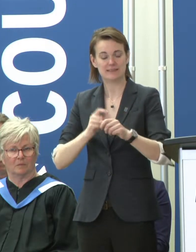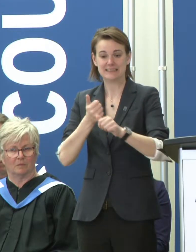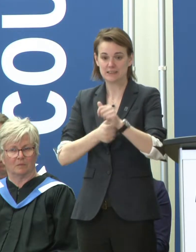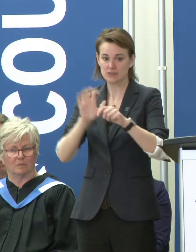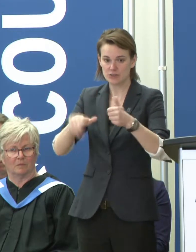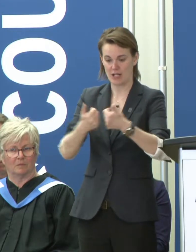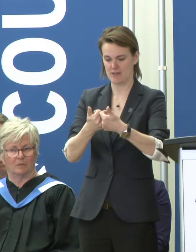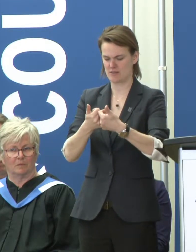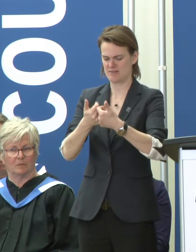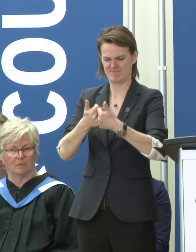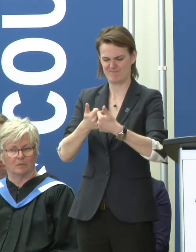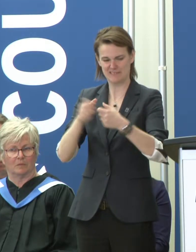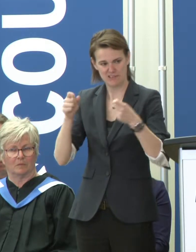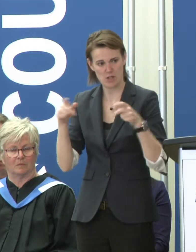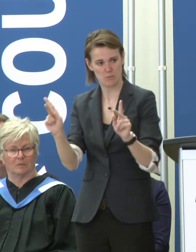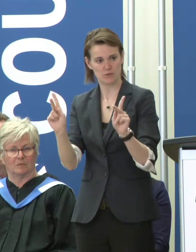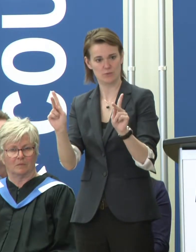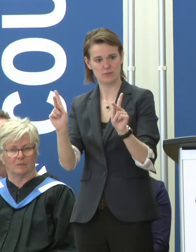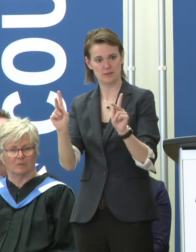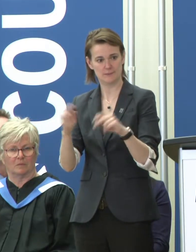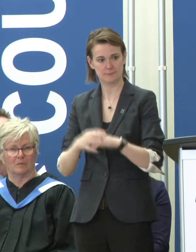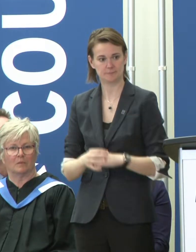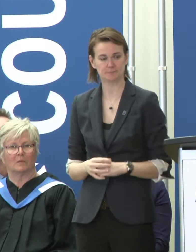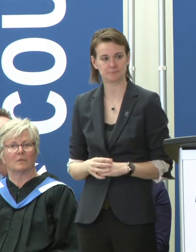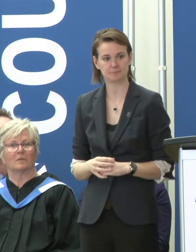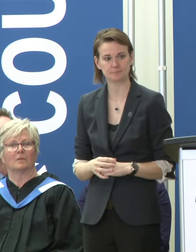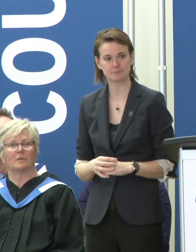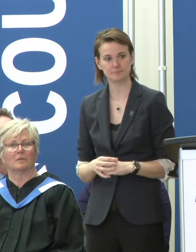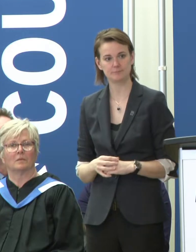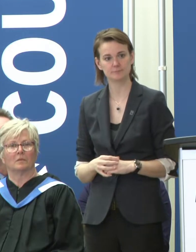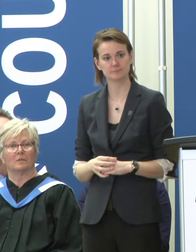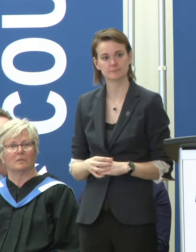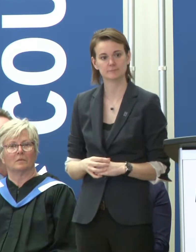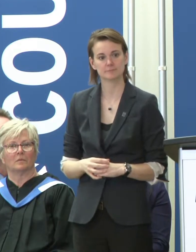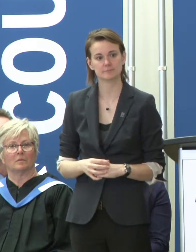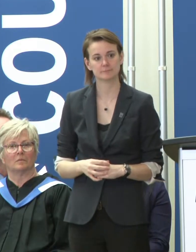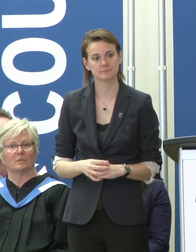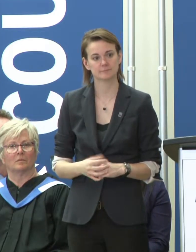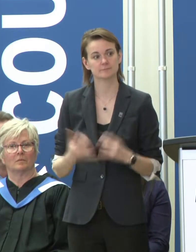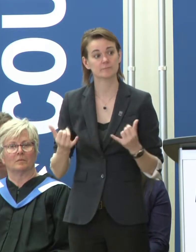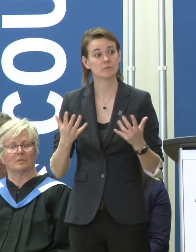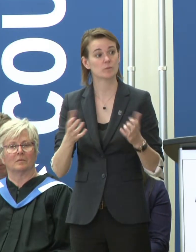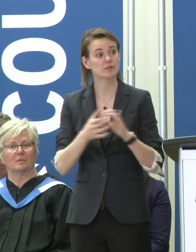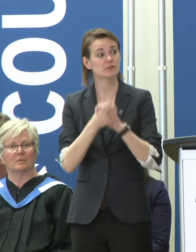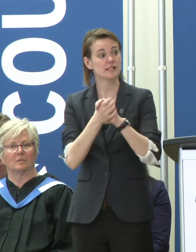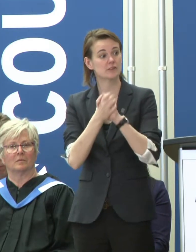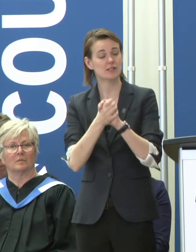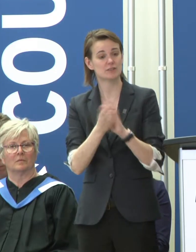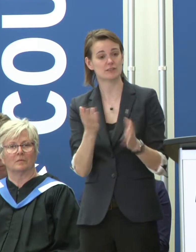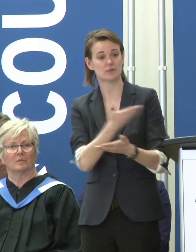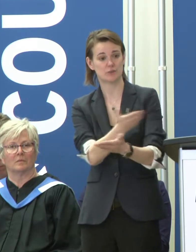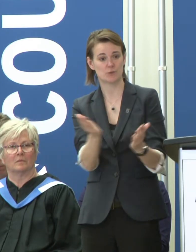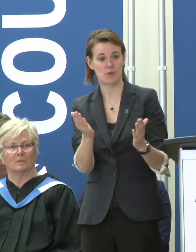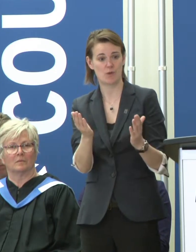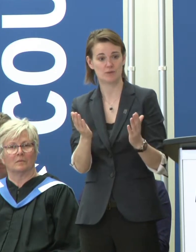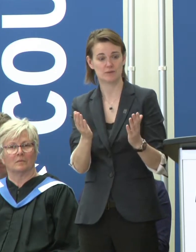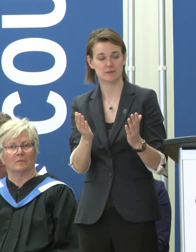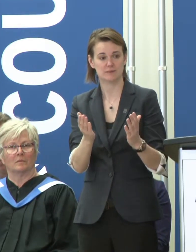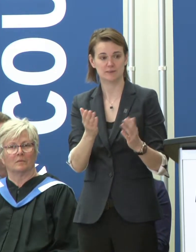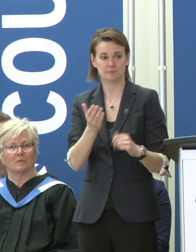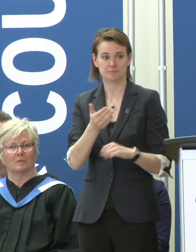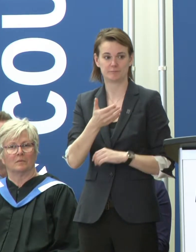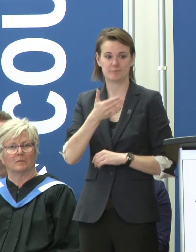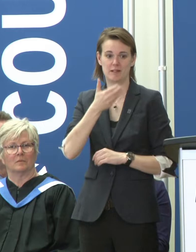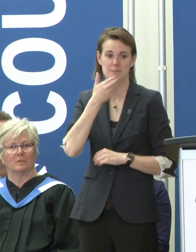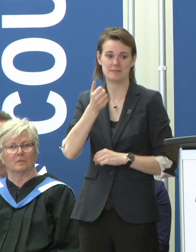opportunity and make the most of it. I want to take this opportunity to congratulate you, our graduates, and wish you all the best in the